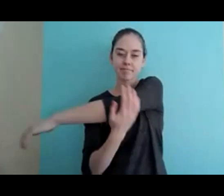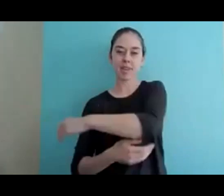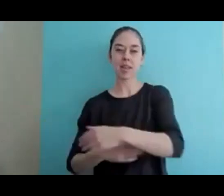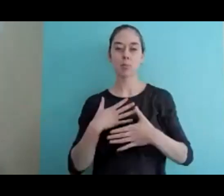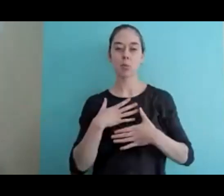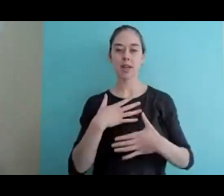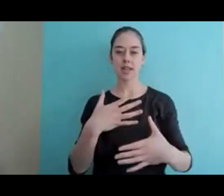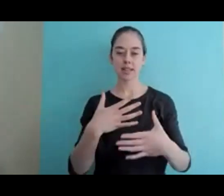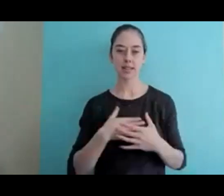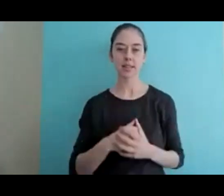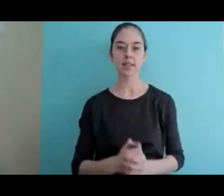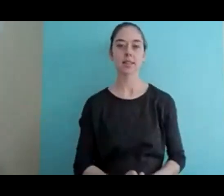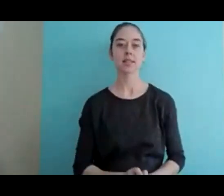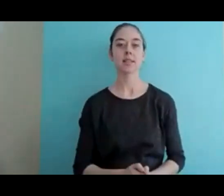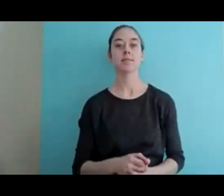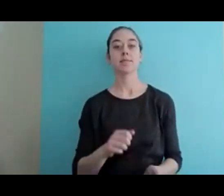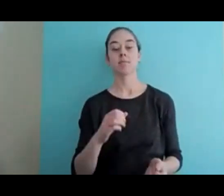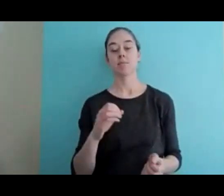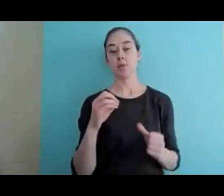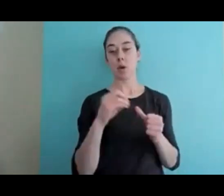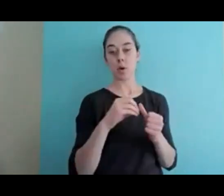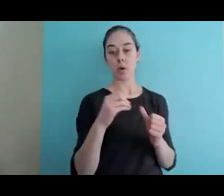breathe. Now, then